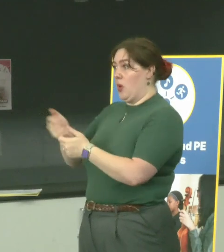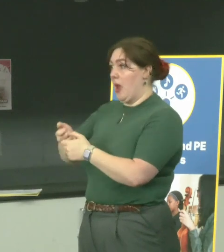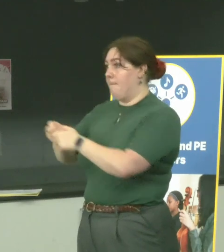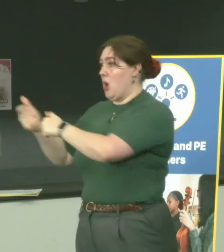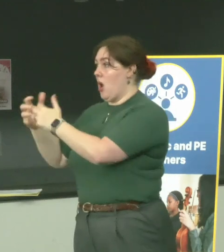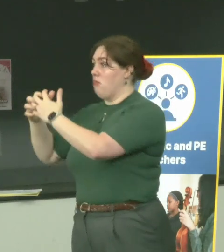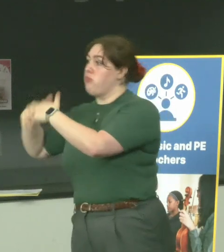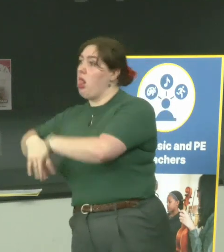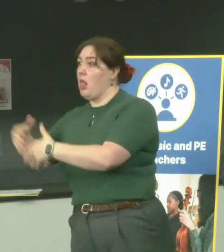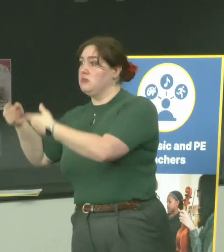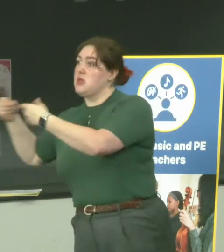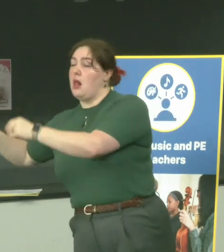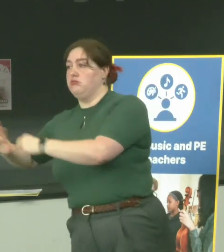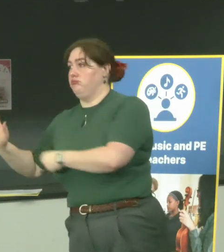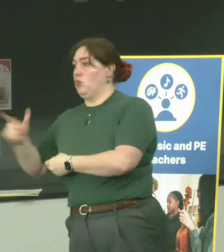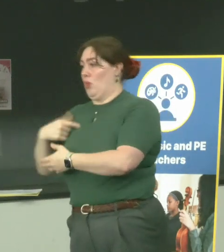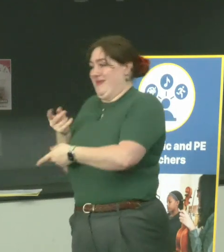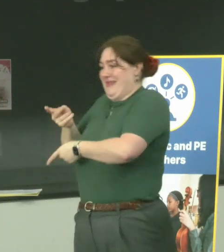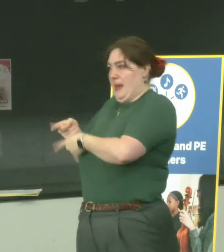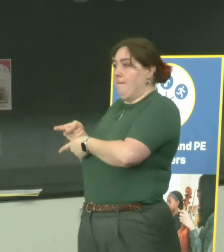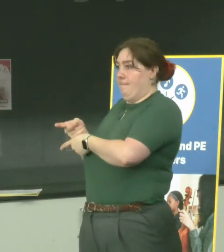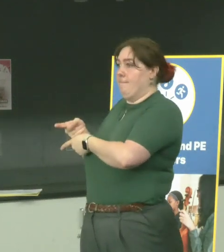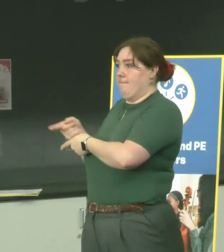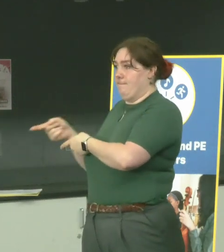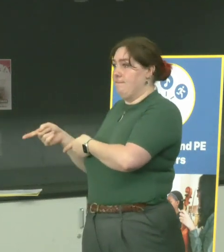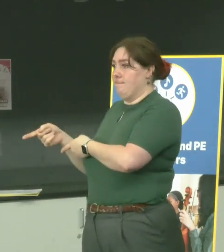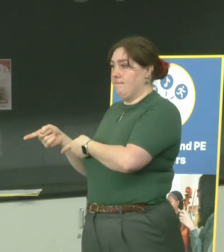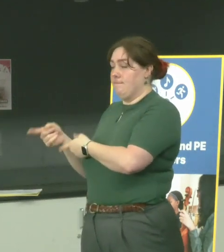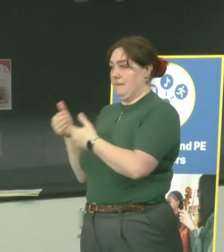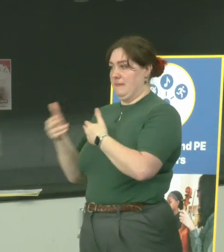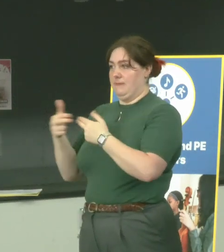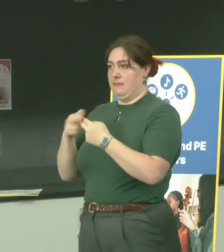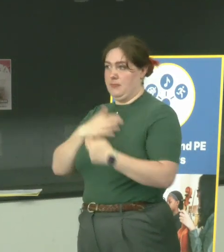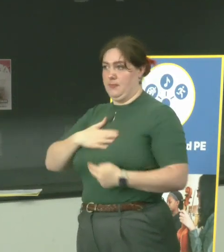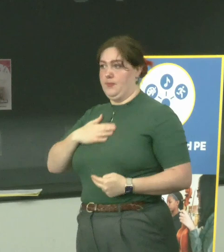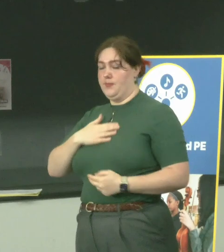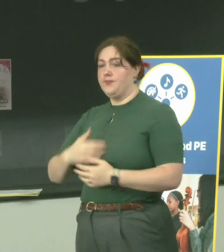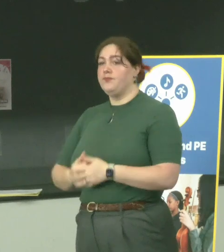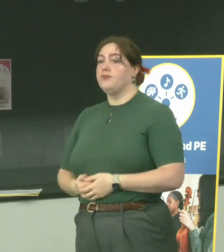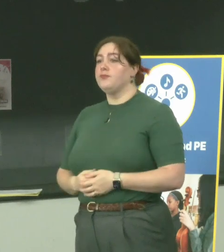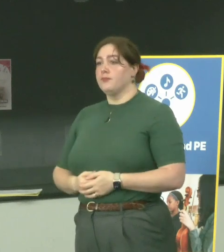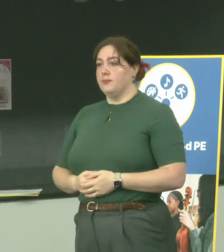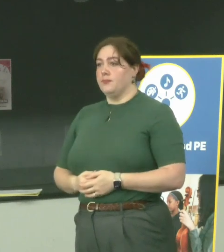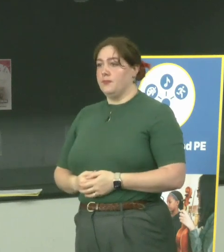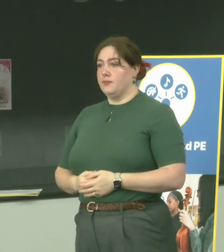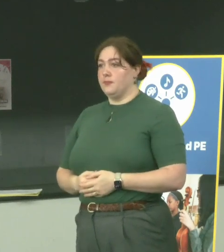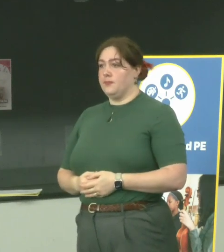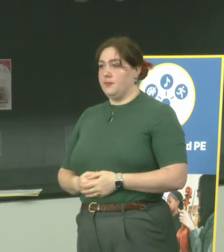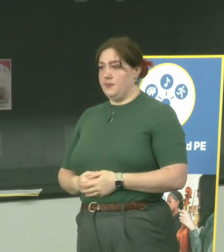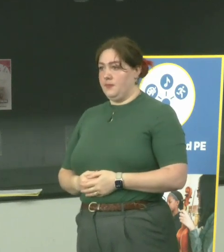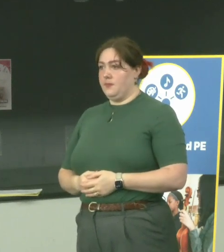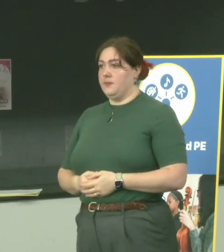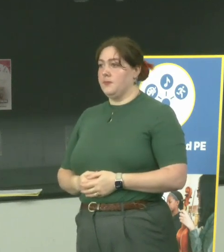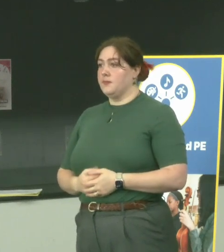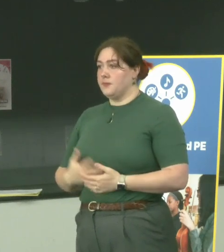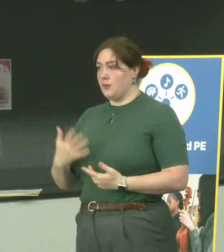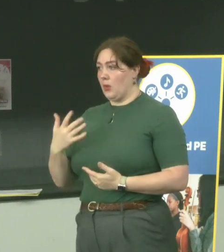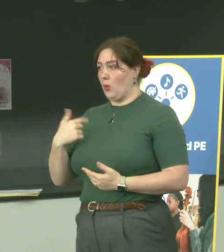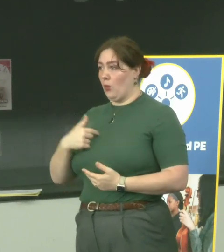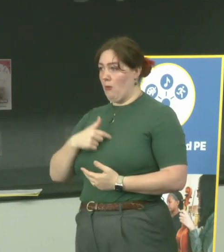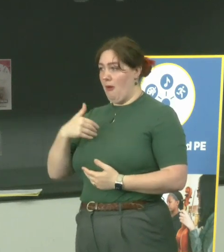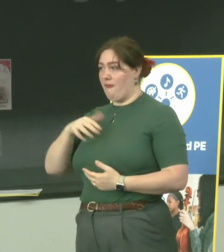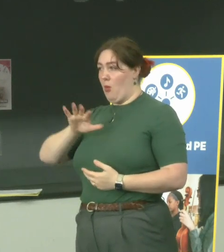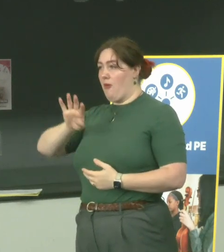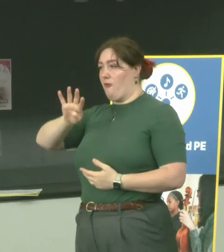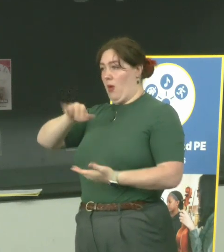off our schools. We are gonna keep those in inventory. Next slide, please. So this is what we have 4,000